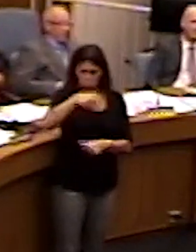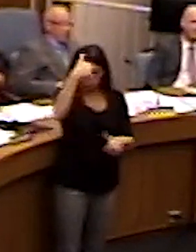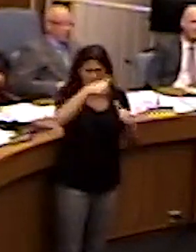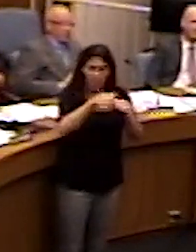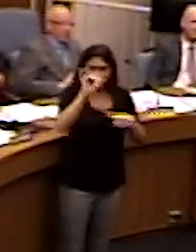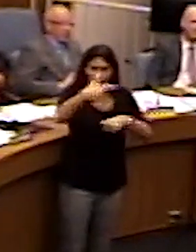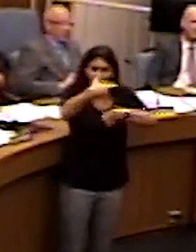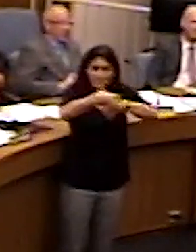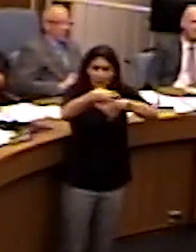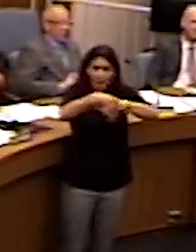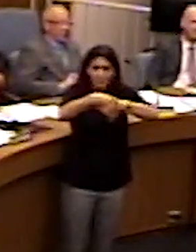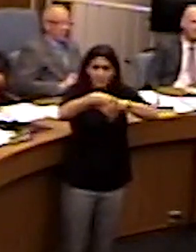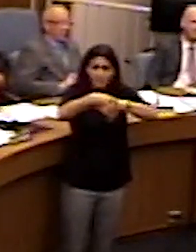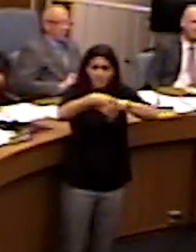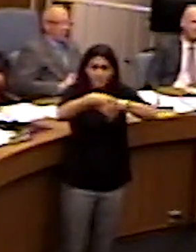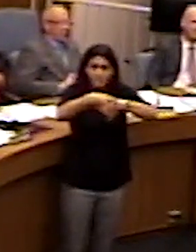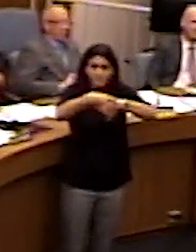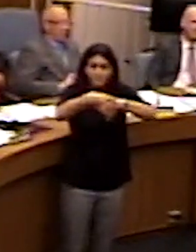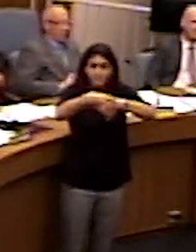like that?